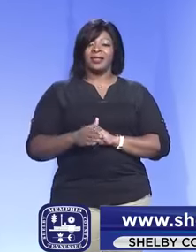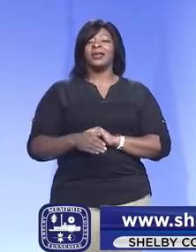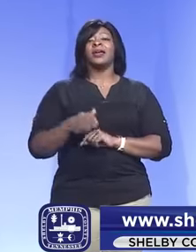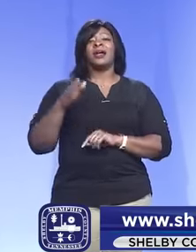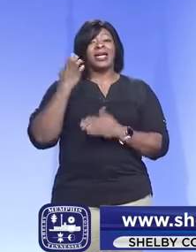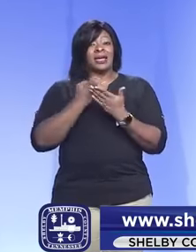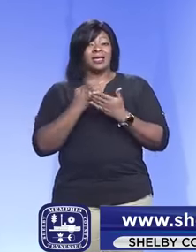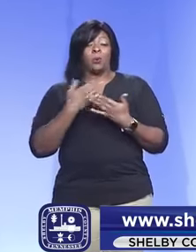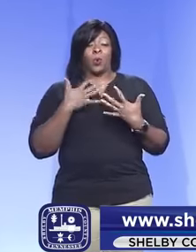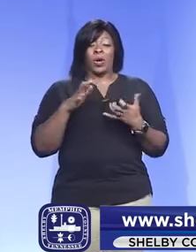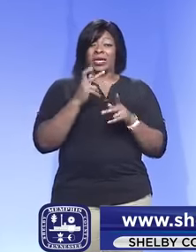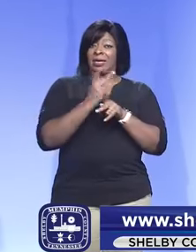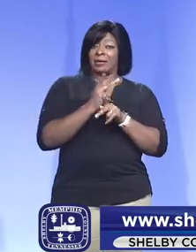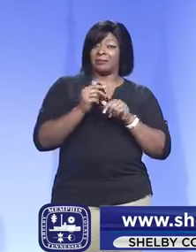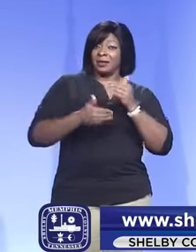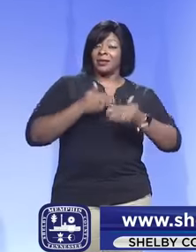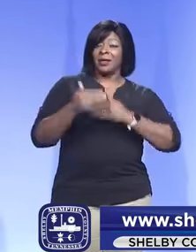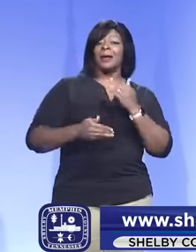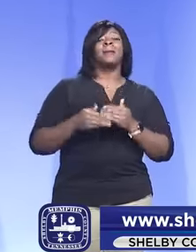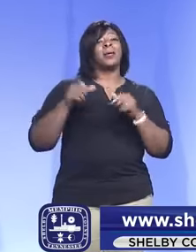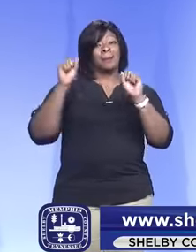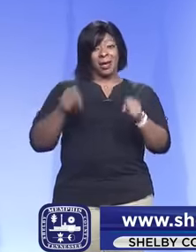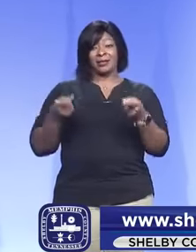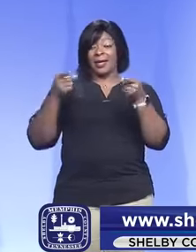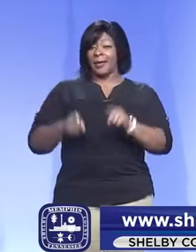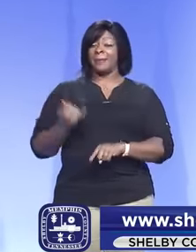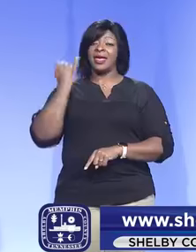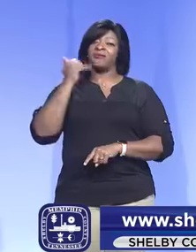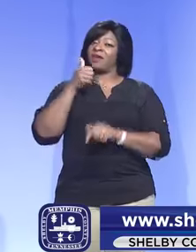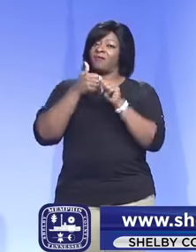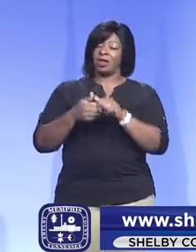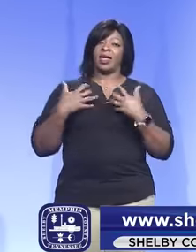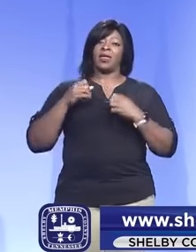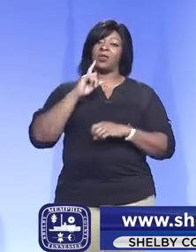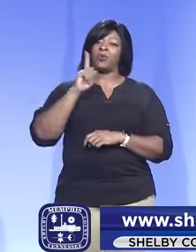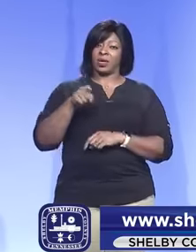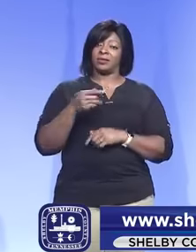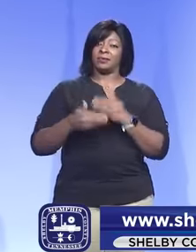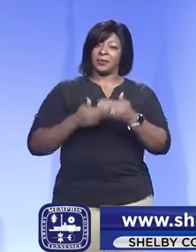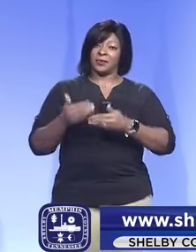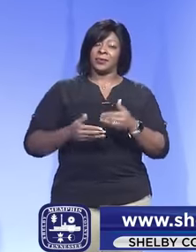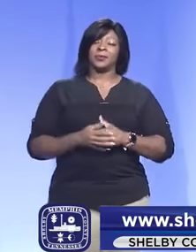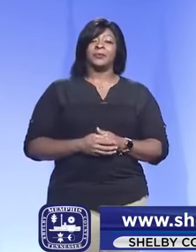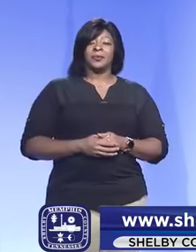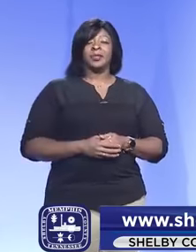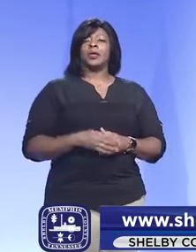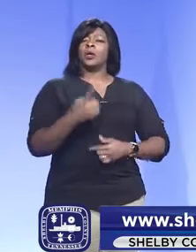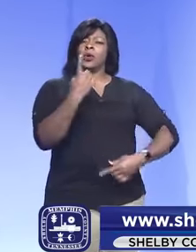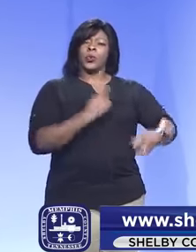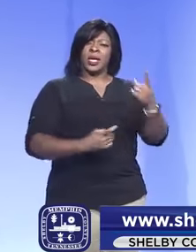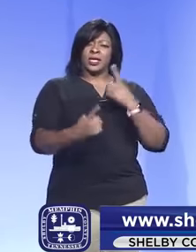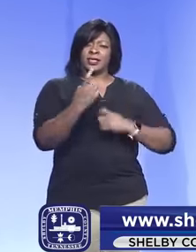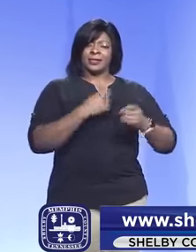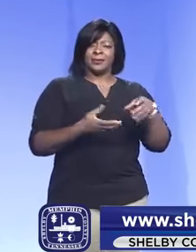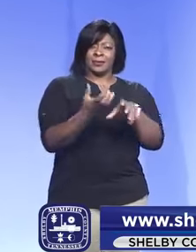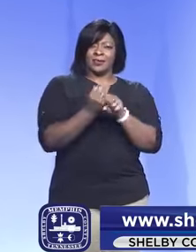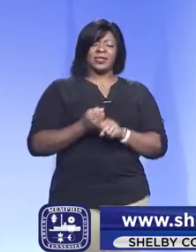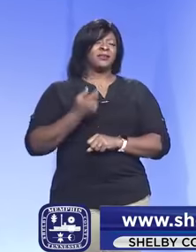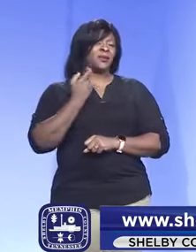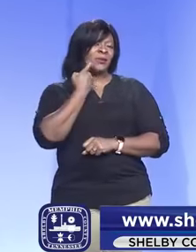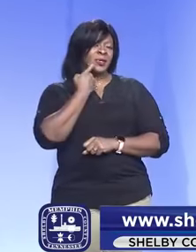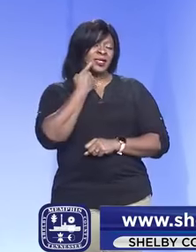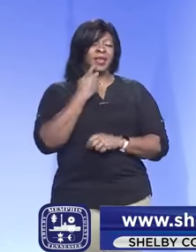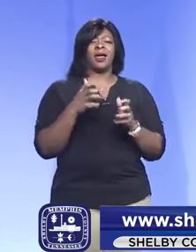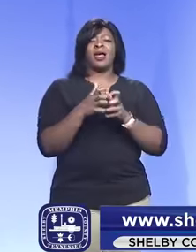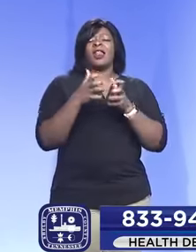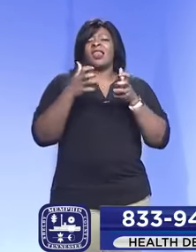but that can happen and still have compliance with the health directive. Some questions that we've been receiving recently. So there's